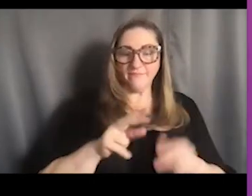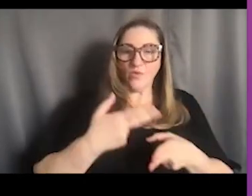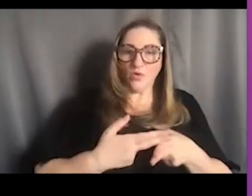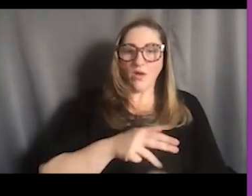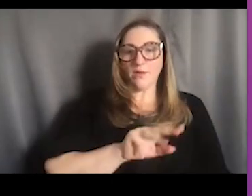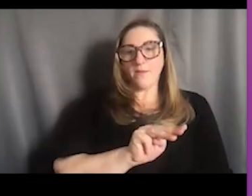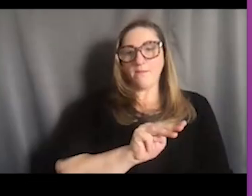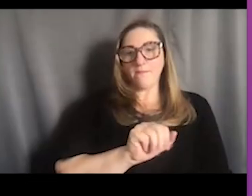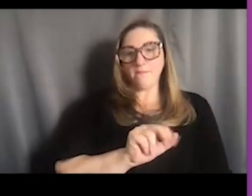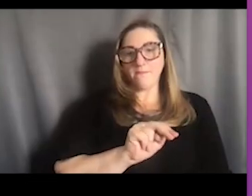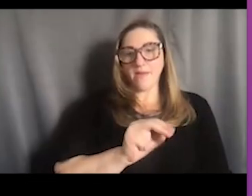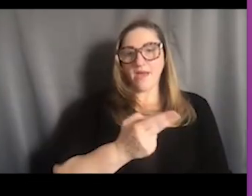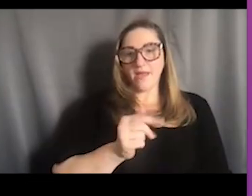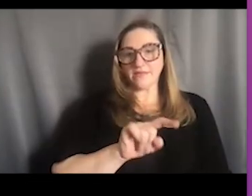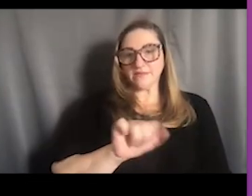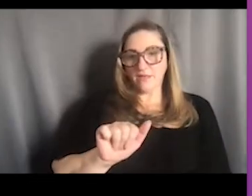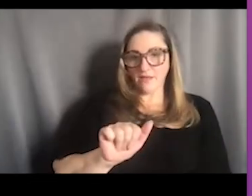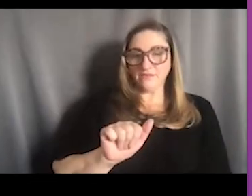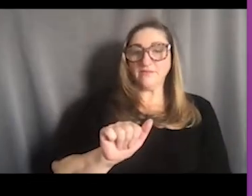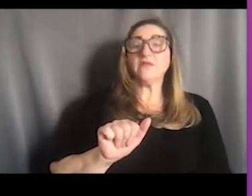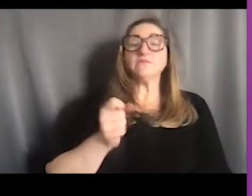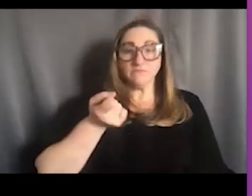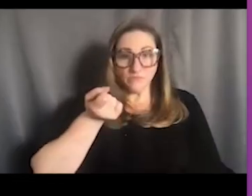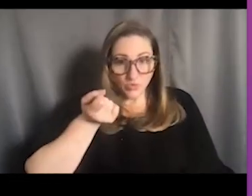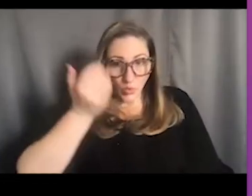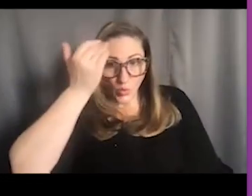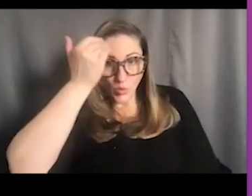systemic displacement and subsequent erasure of Lenape